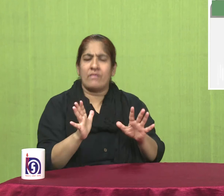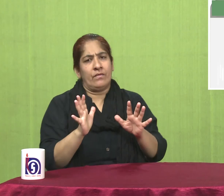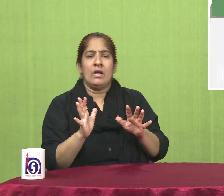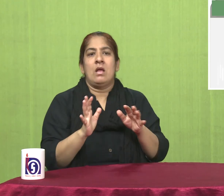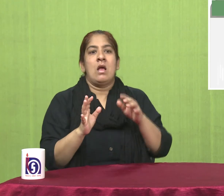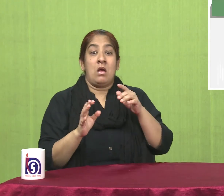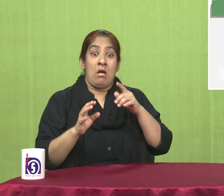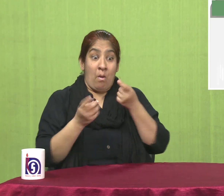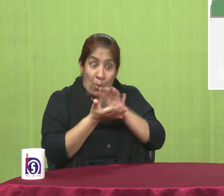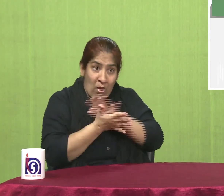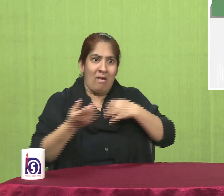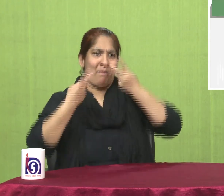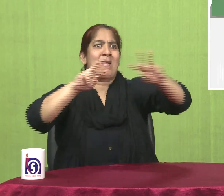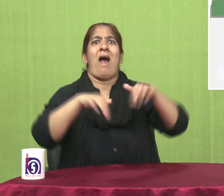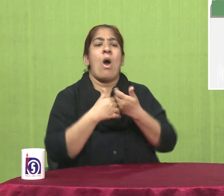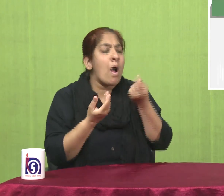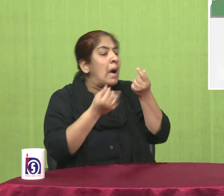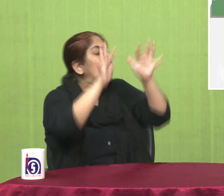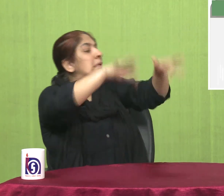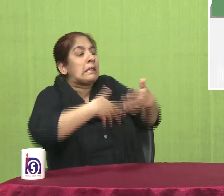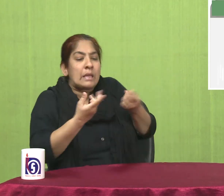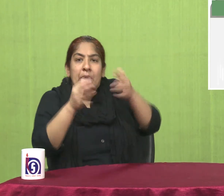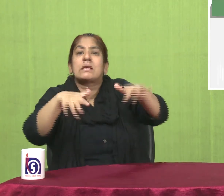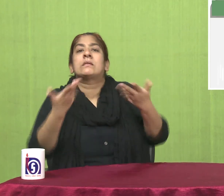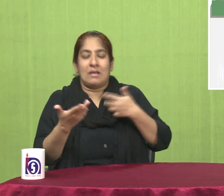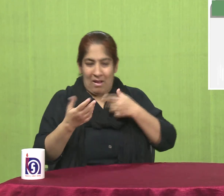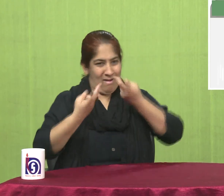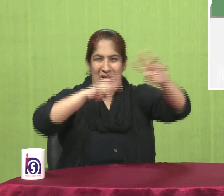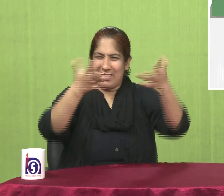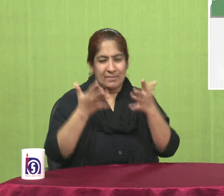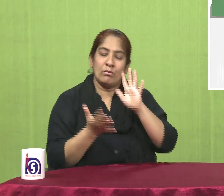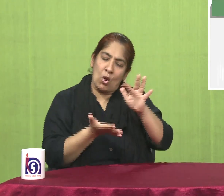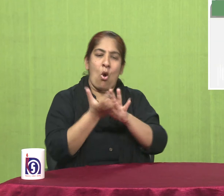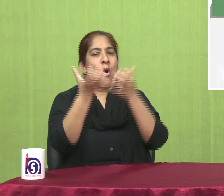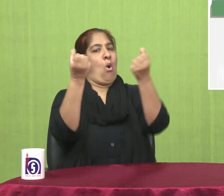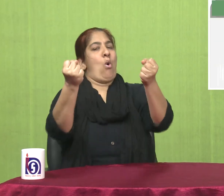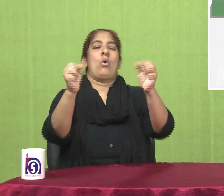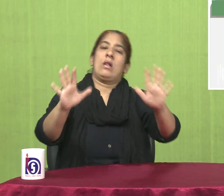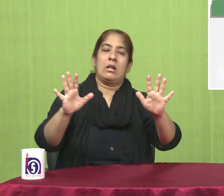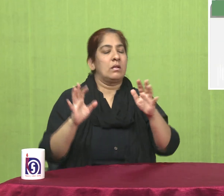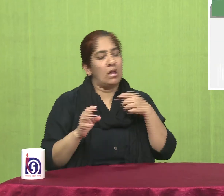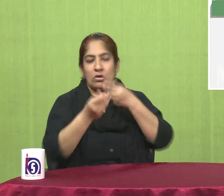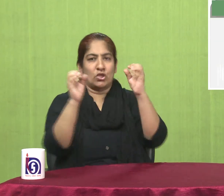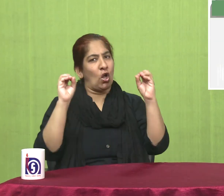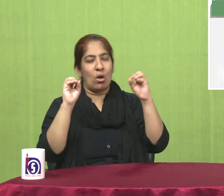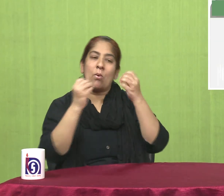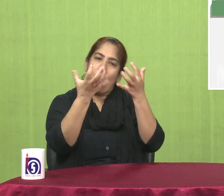of the profit that the company shares with its